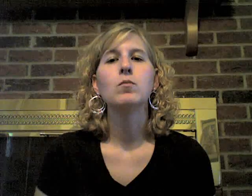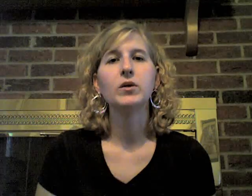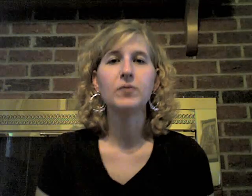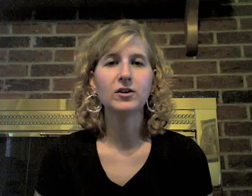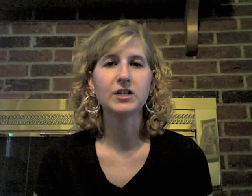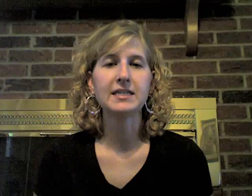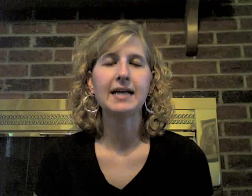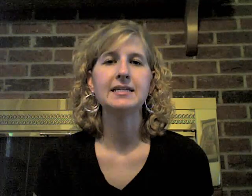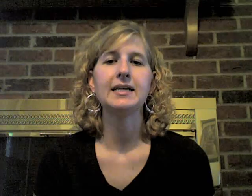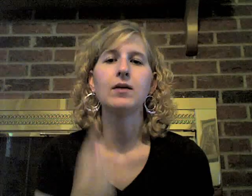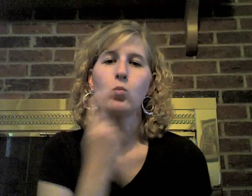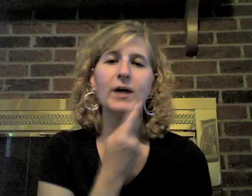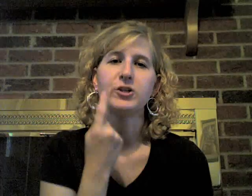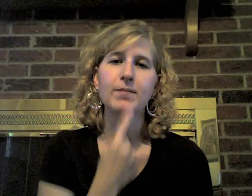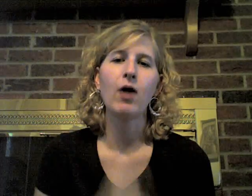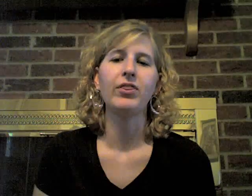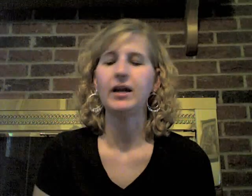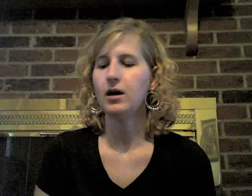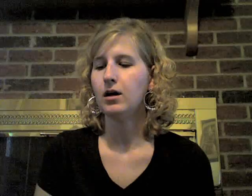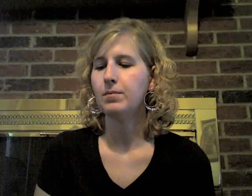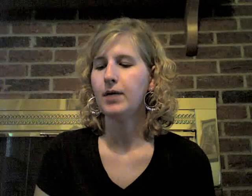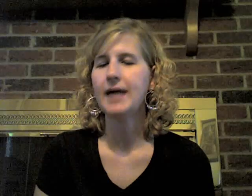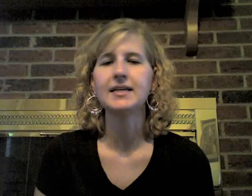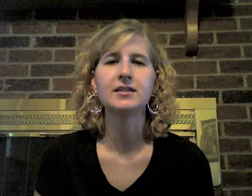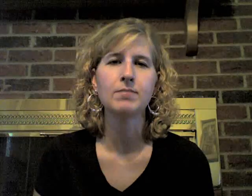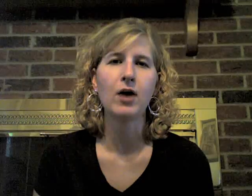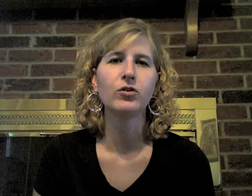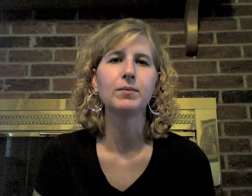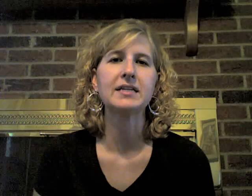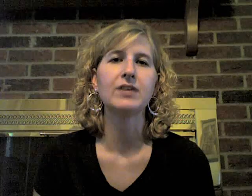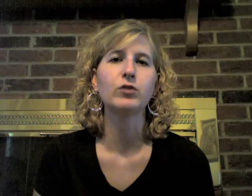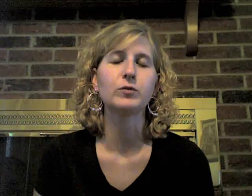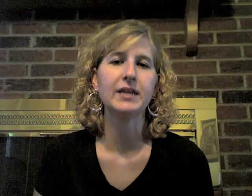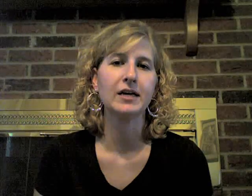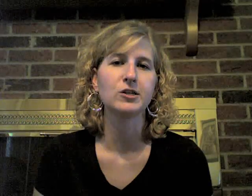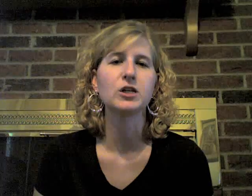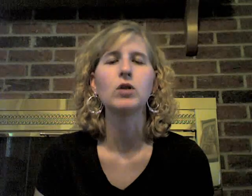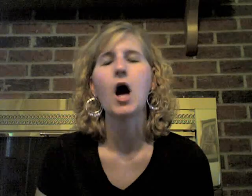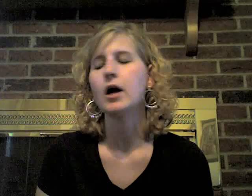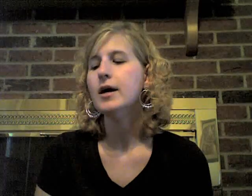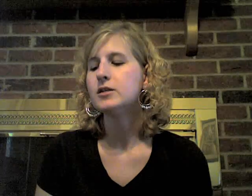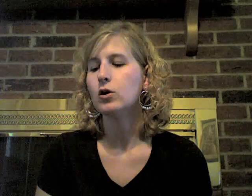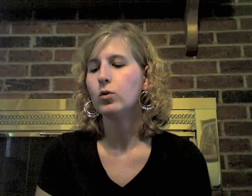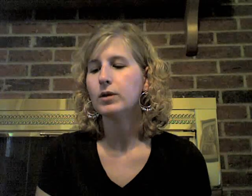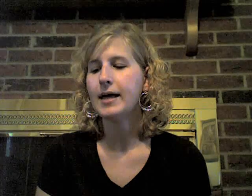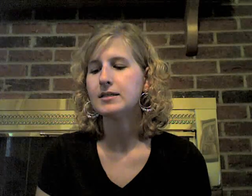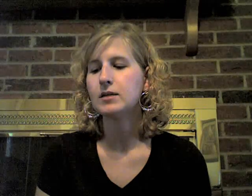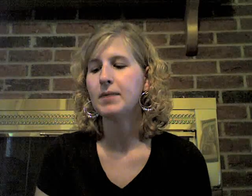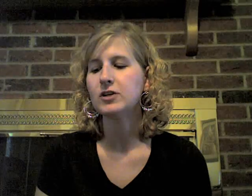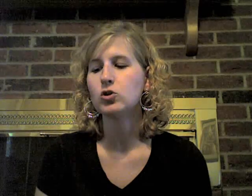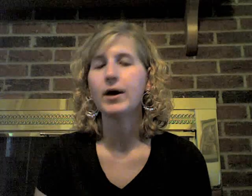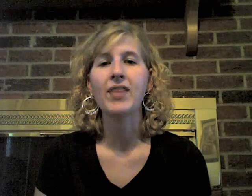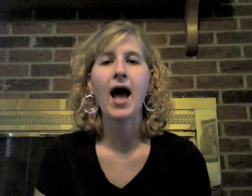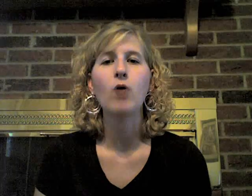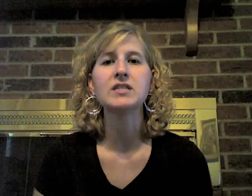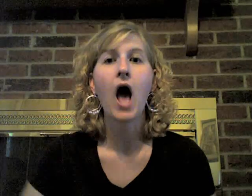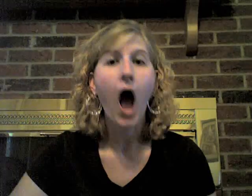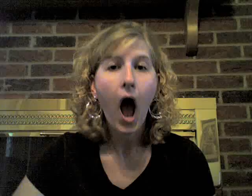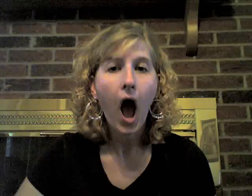When you actually sign this, again, watch your mouthing. I tend to mouth because I've worked with English so long. So let's make sure on the how it's not